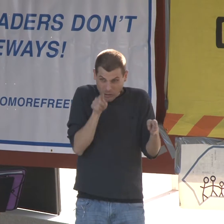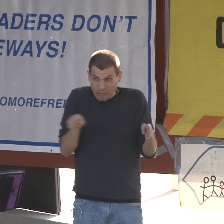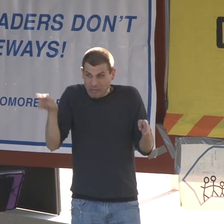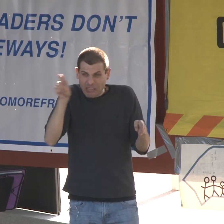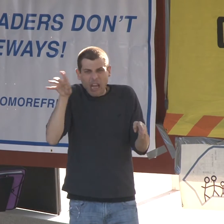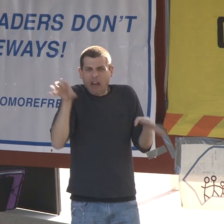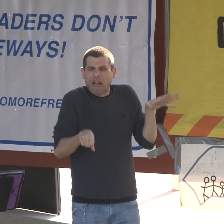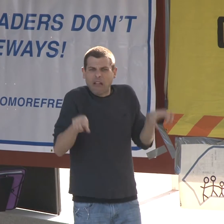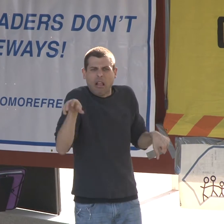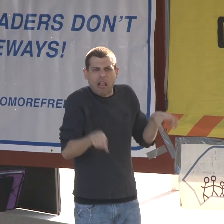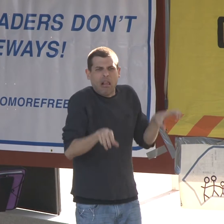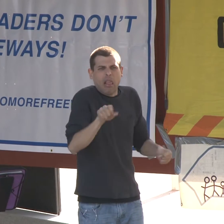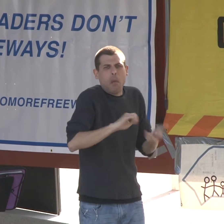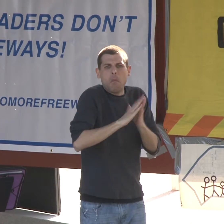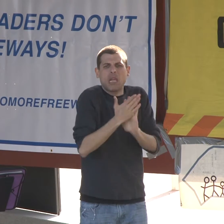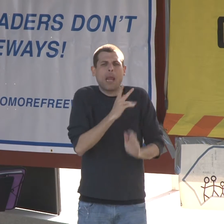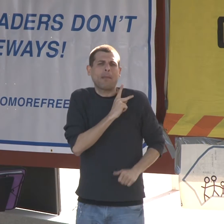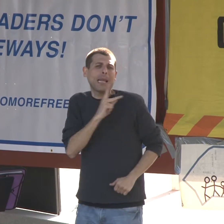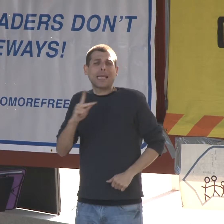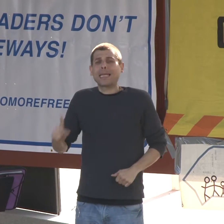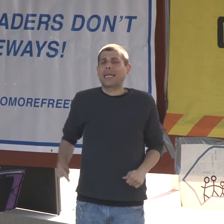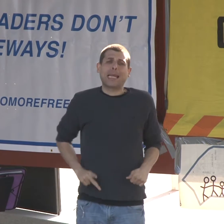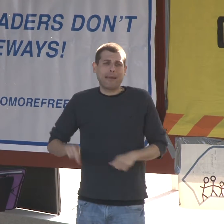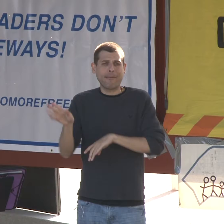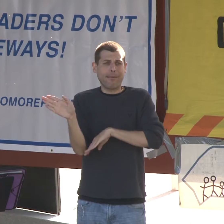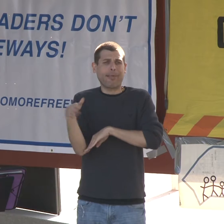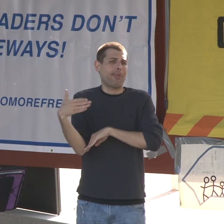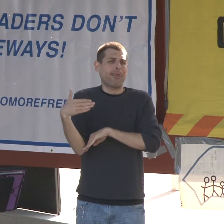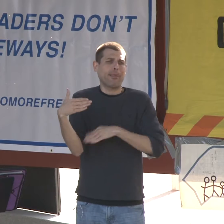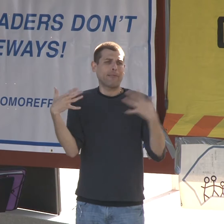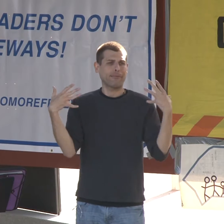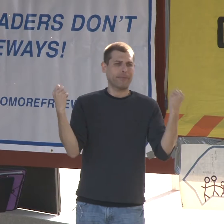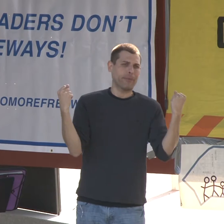indigenous conquest, a king of their newfound castle.